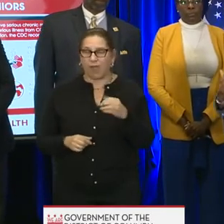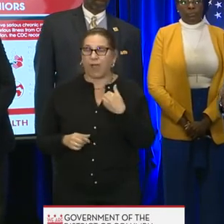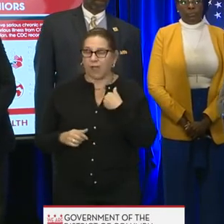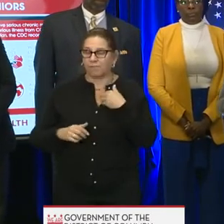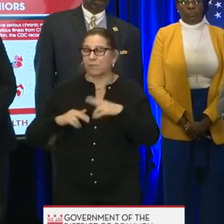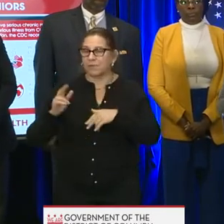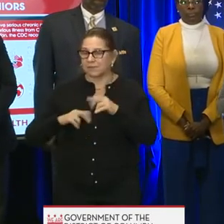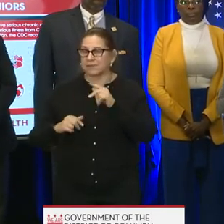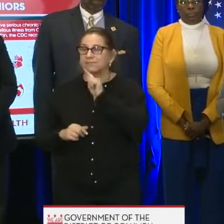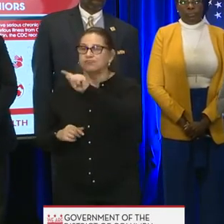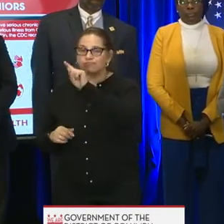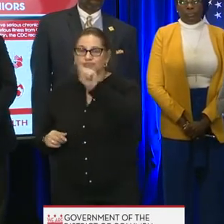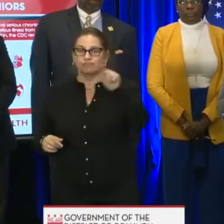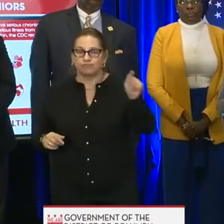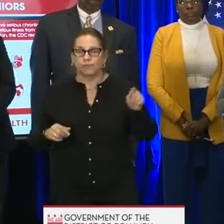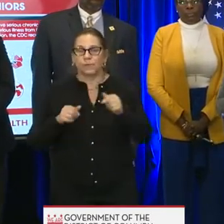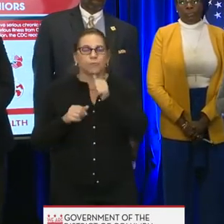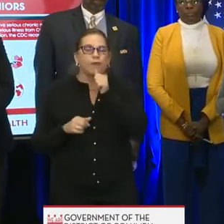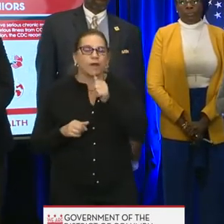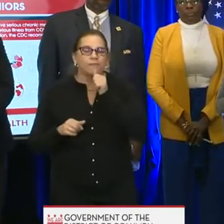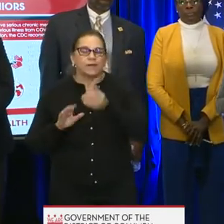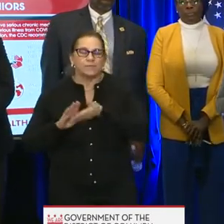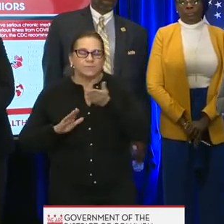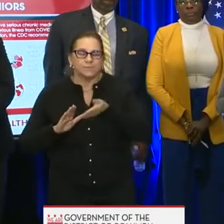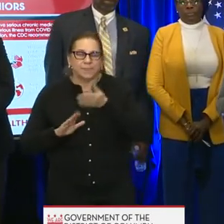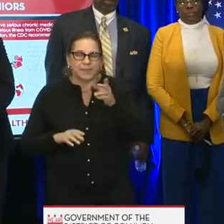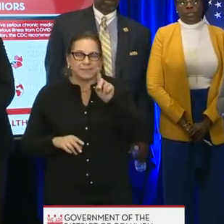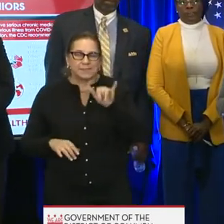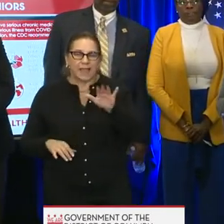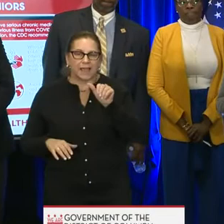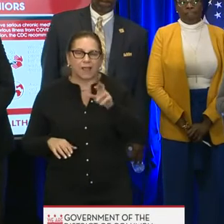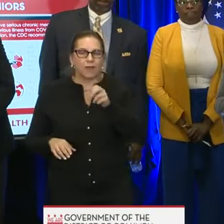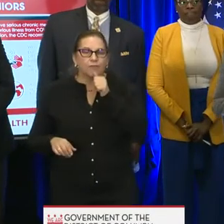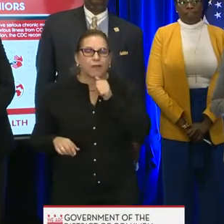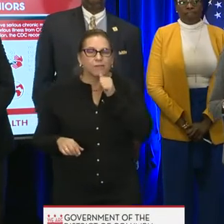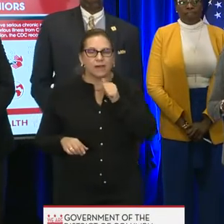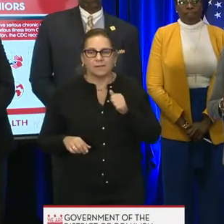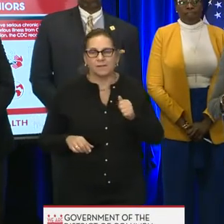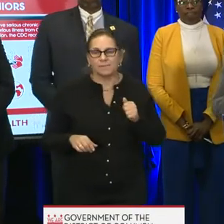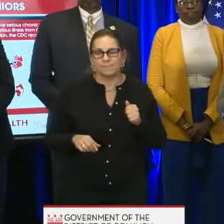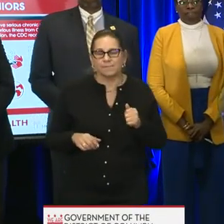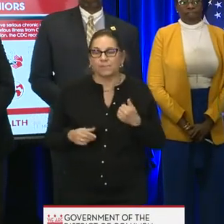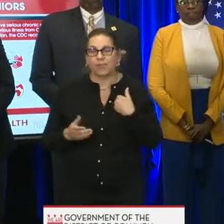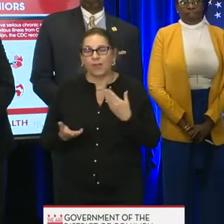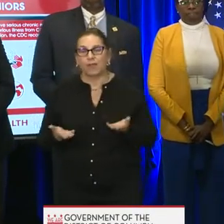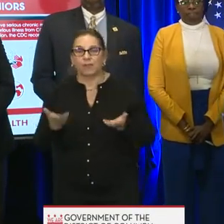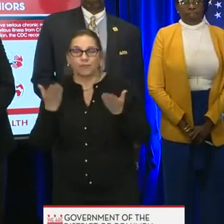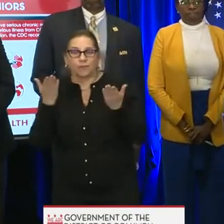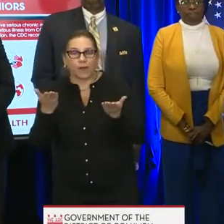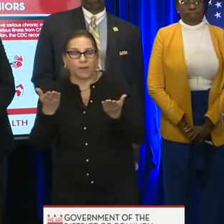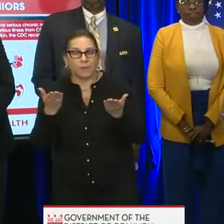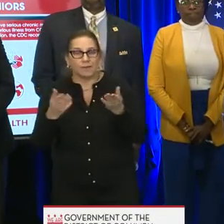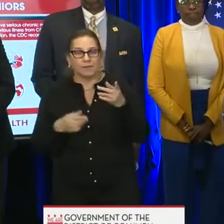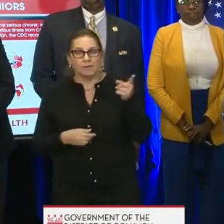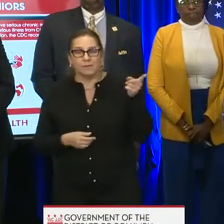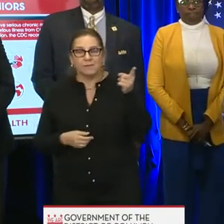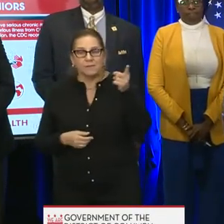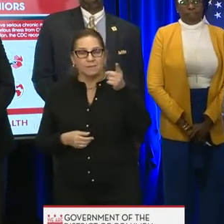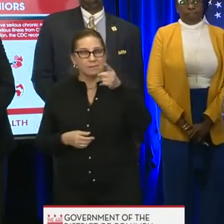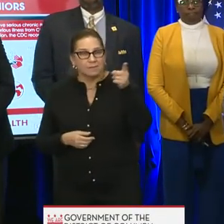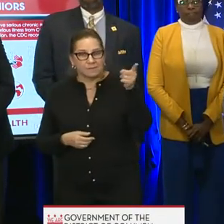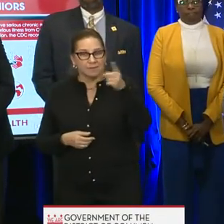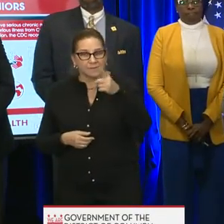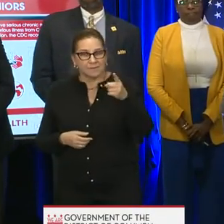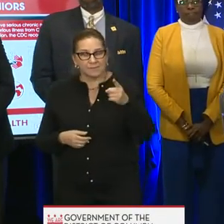they're run by private operators. And we are recommending that at large that daycare